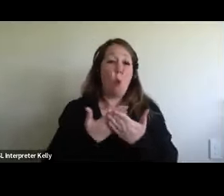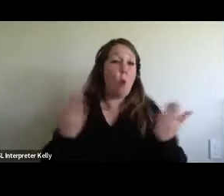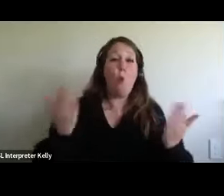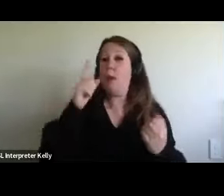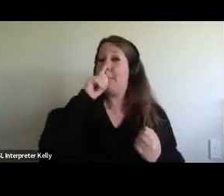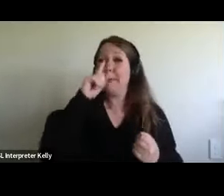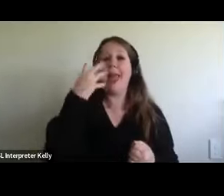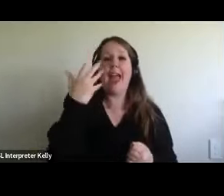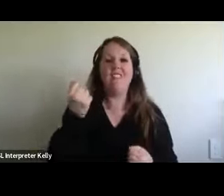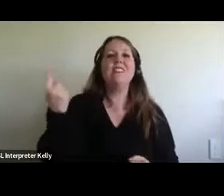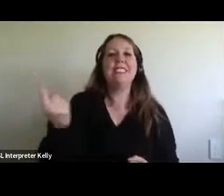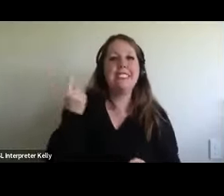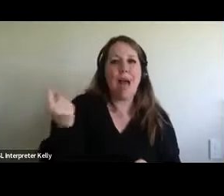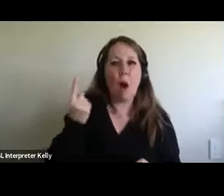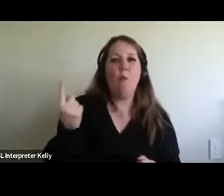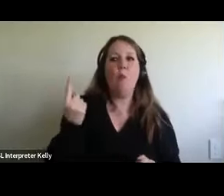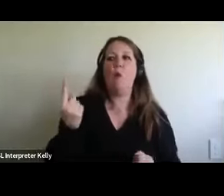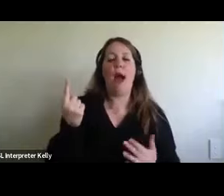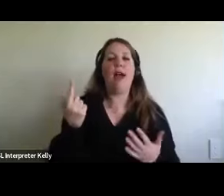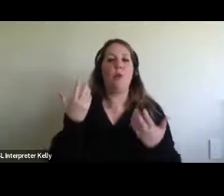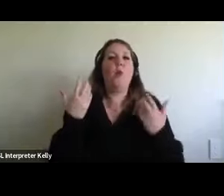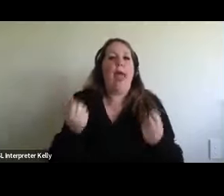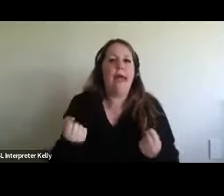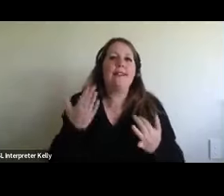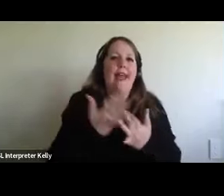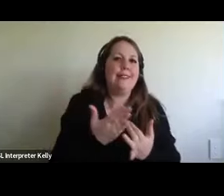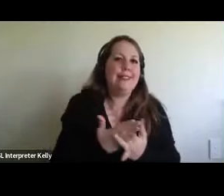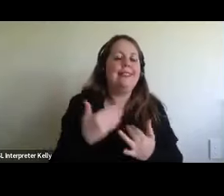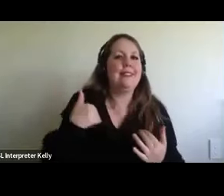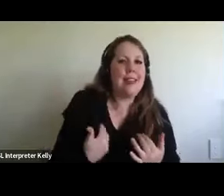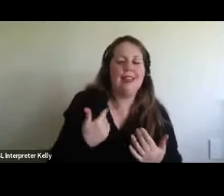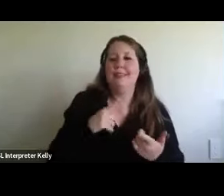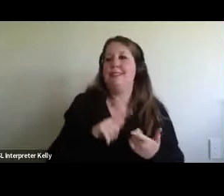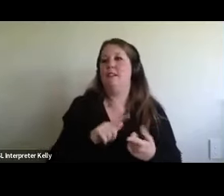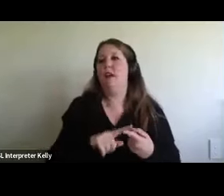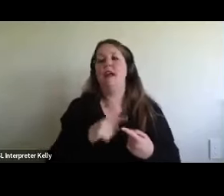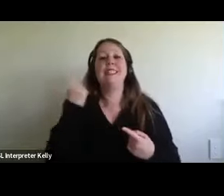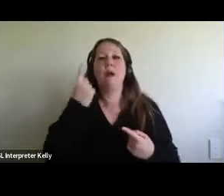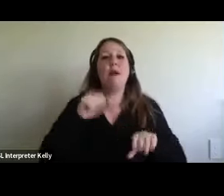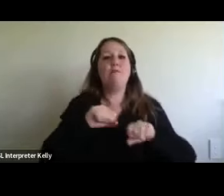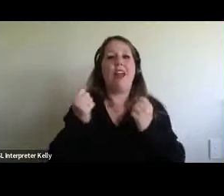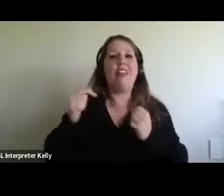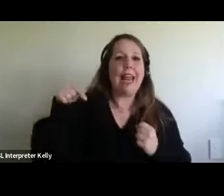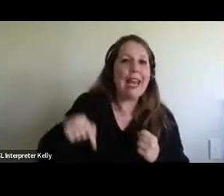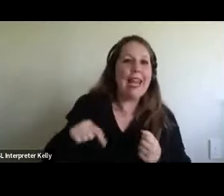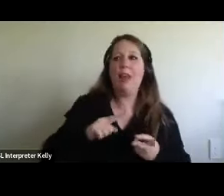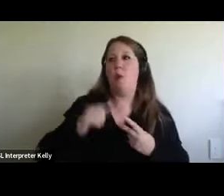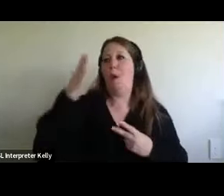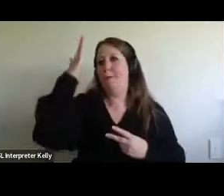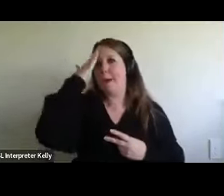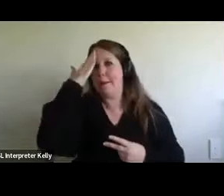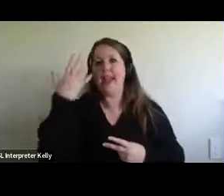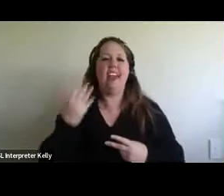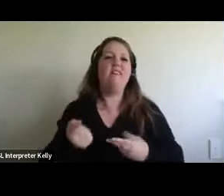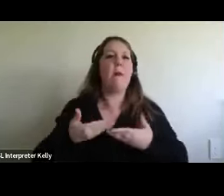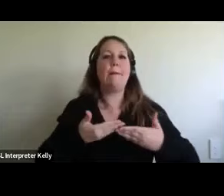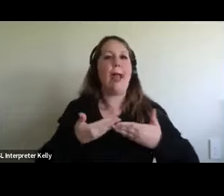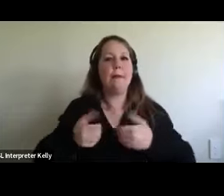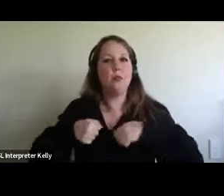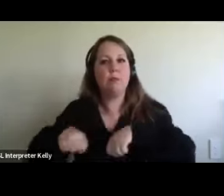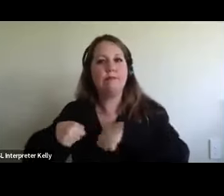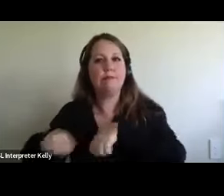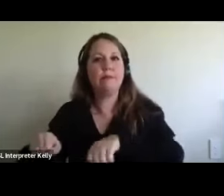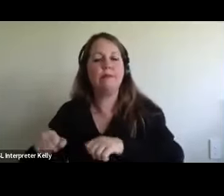for mommies with the babies, or for, for everybody. If we use